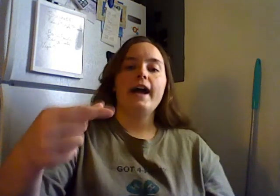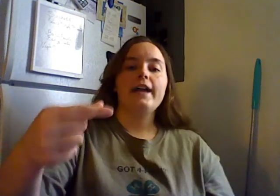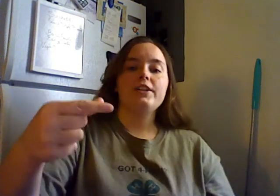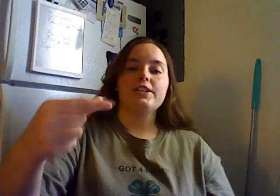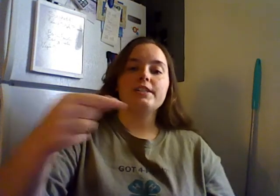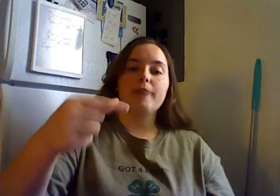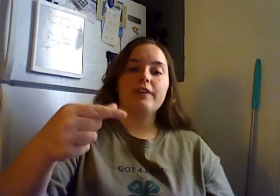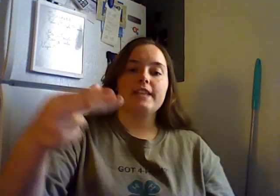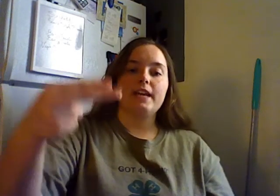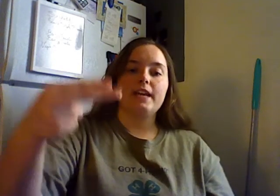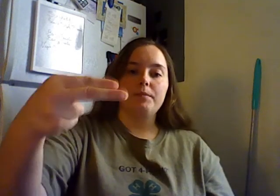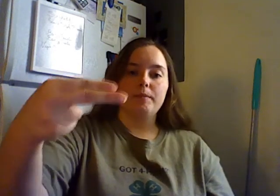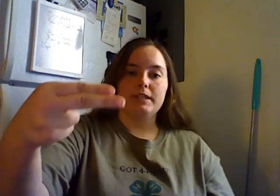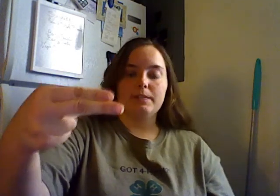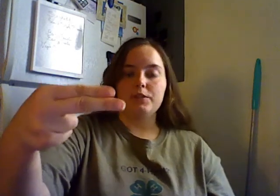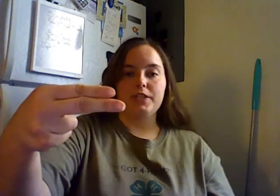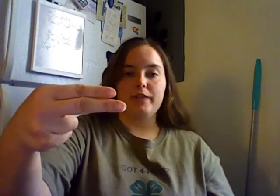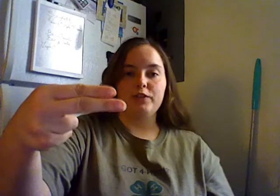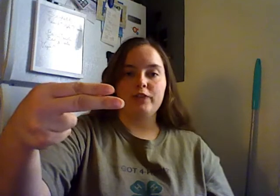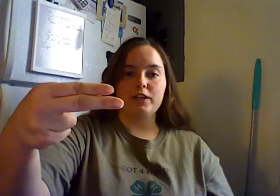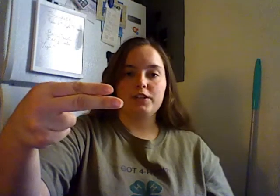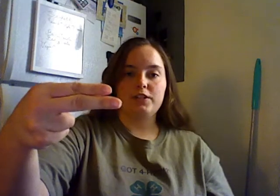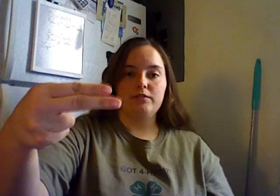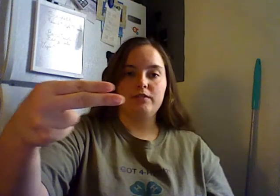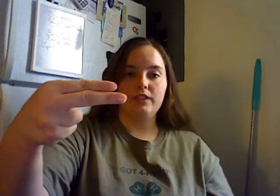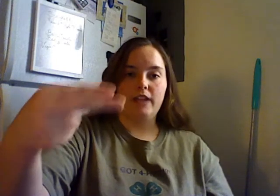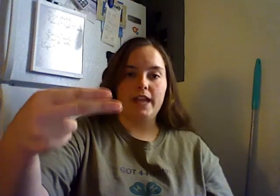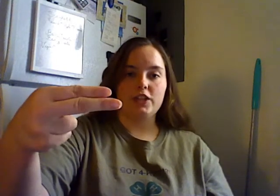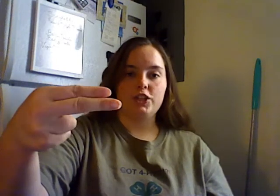H is about the same, except you just have 2 fingers. H.